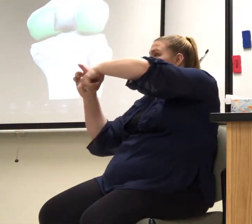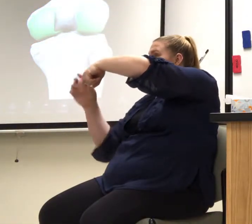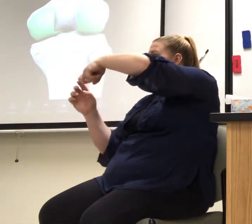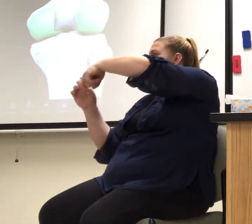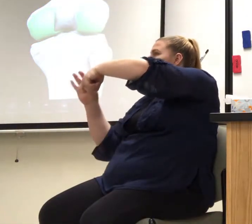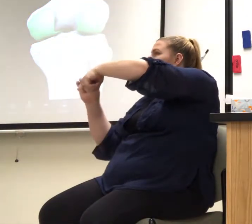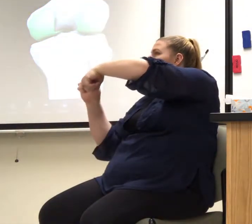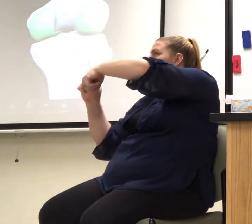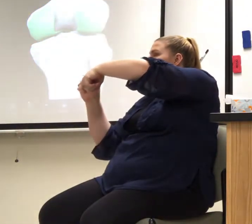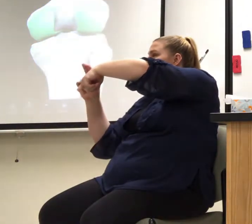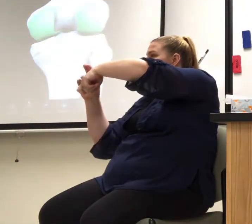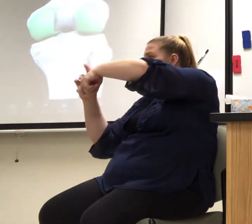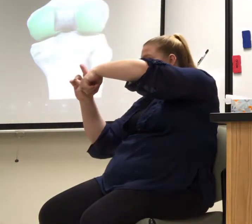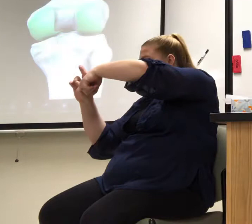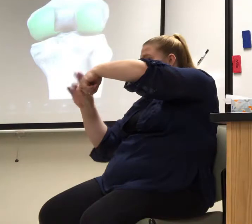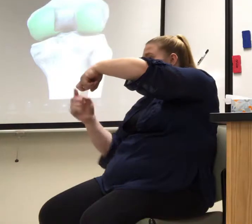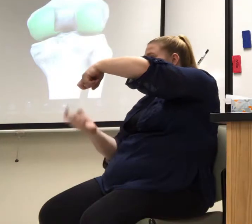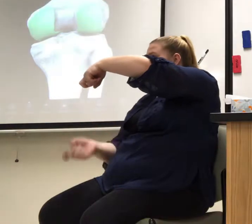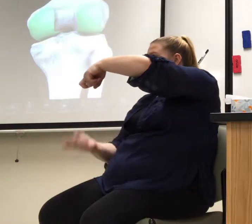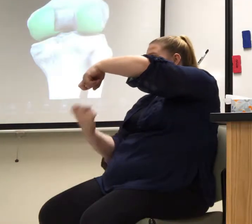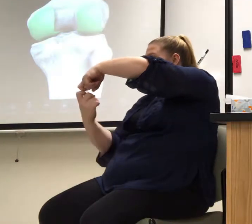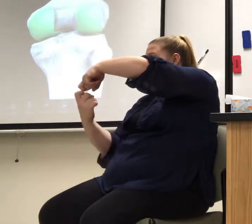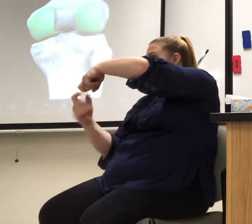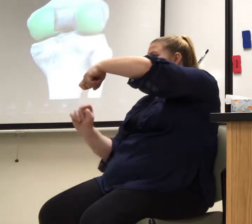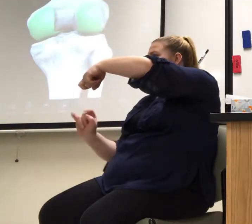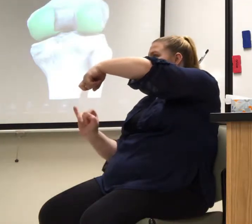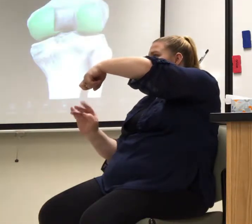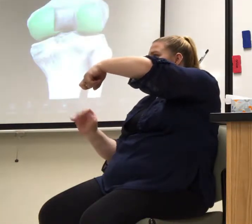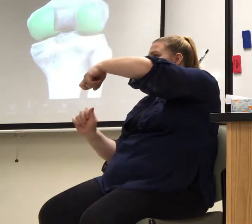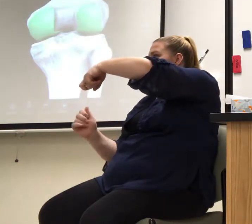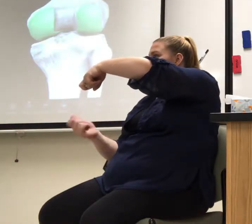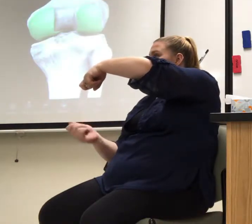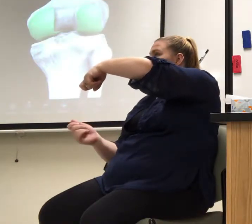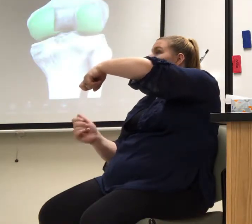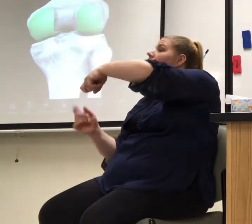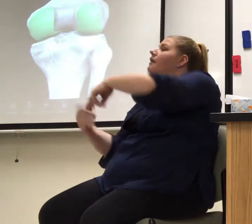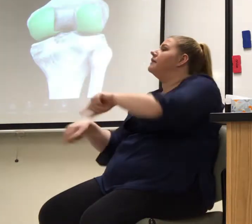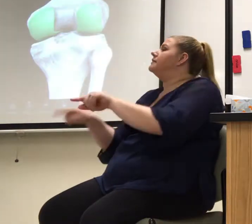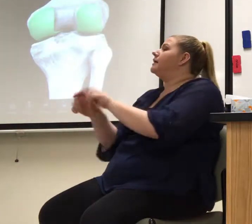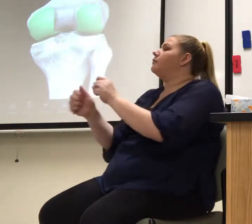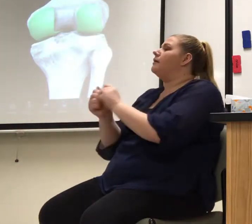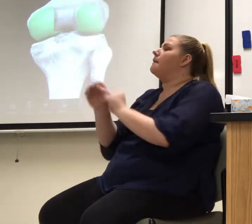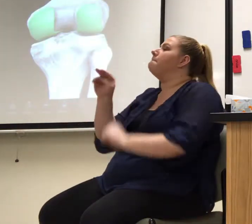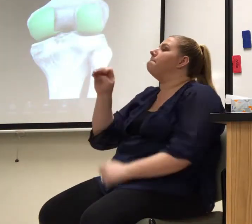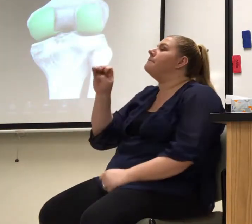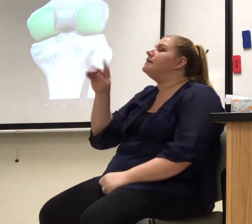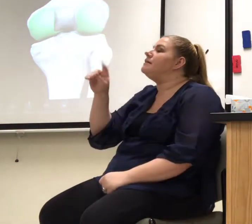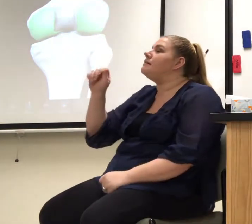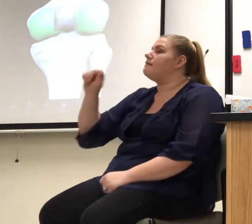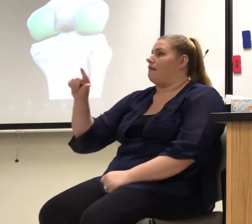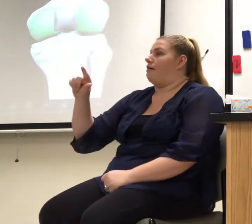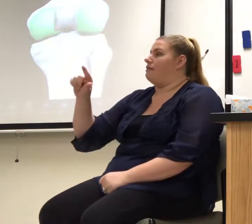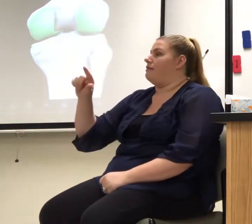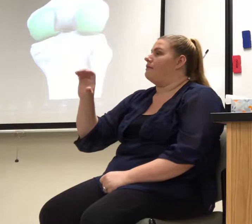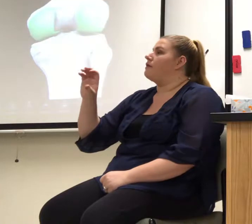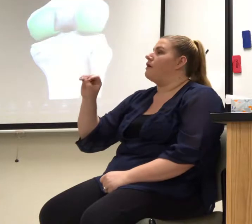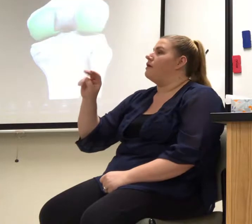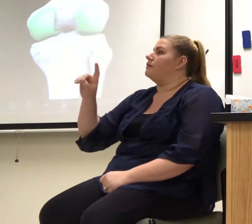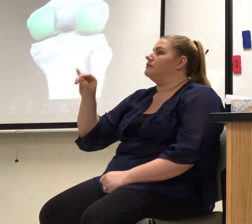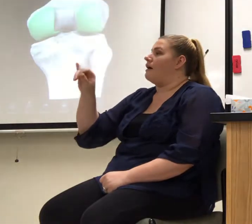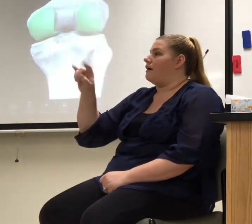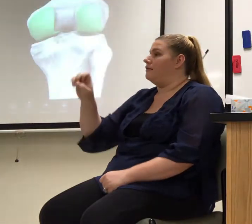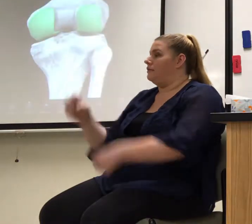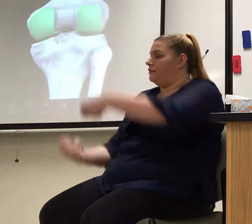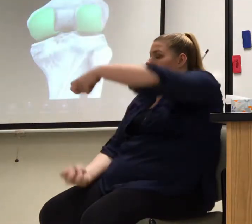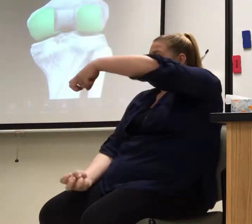And you could just say the same thing. The medial condyle of femur articulates with the medial condyle of tibia.